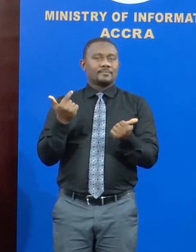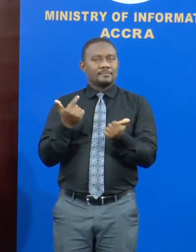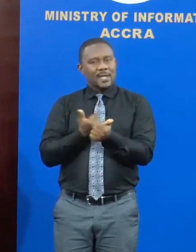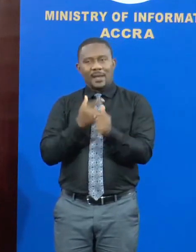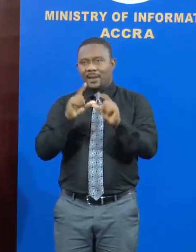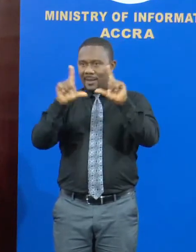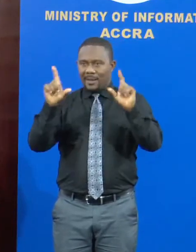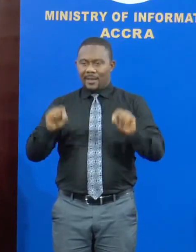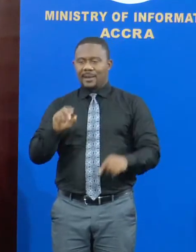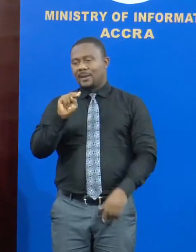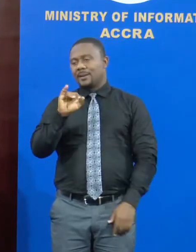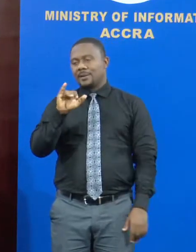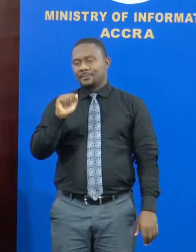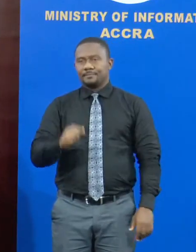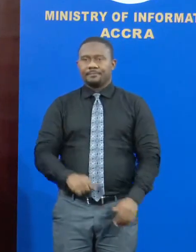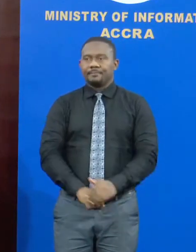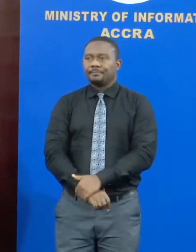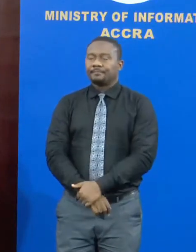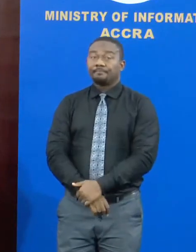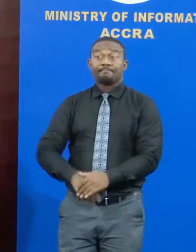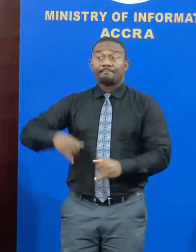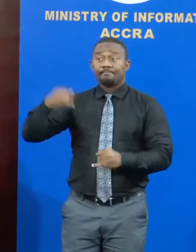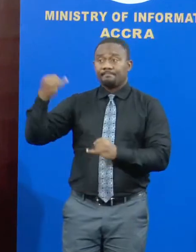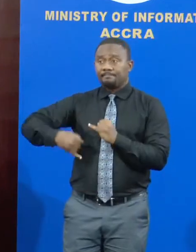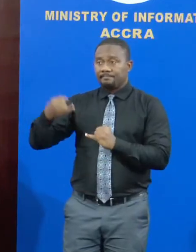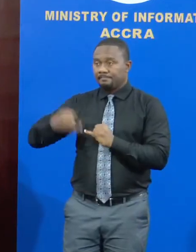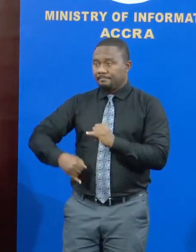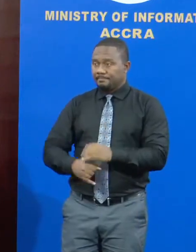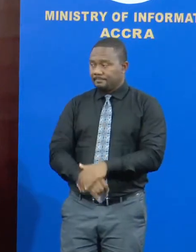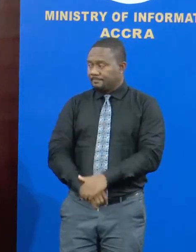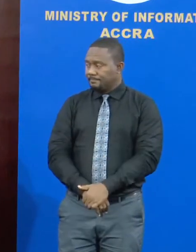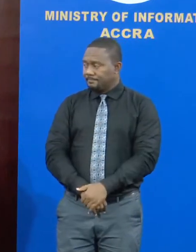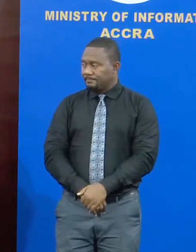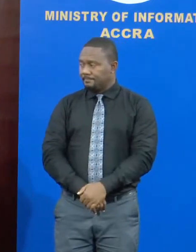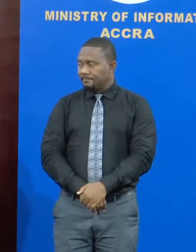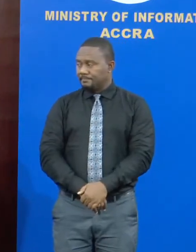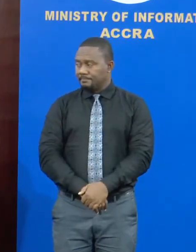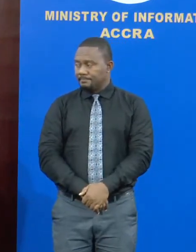NIA. And then the last question, which was